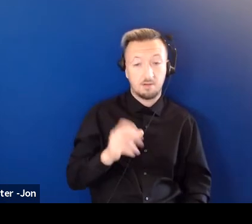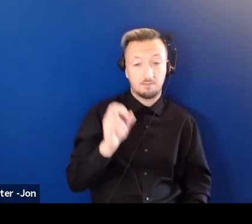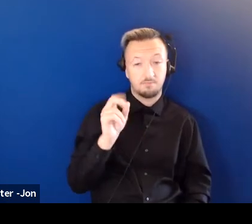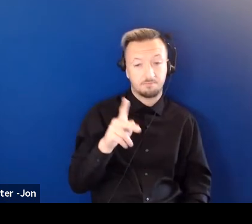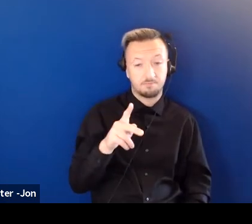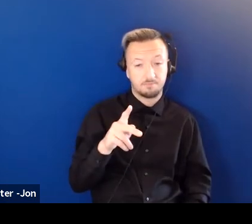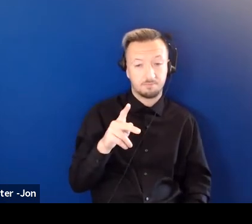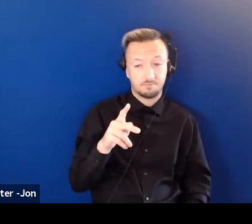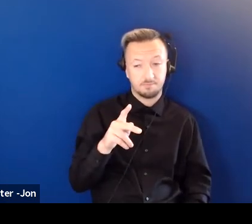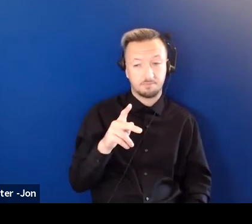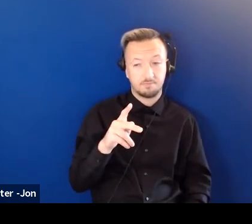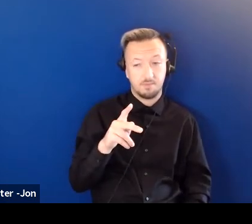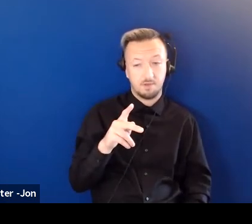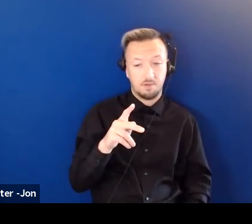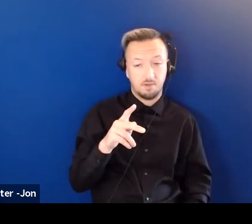Awesome.